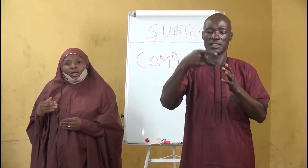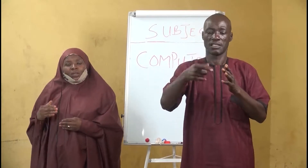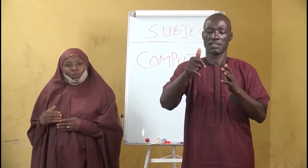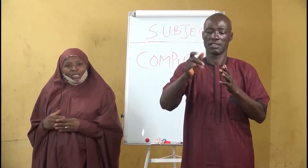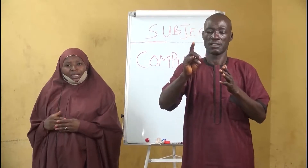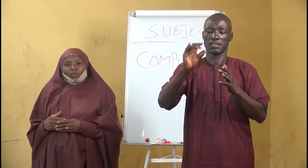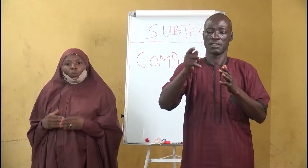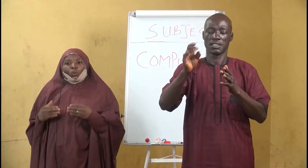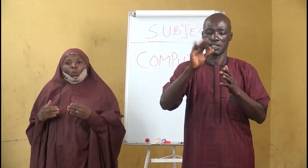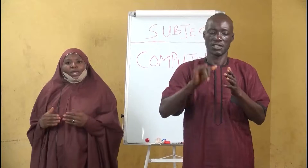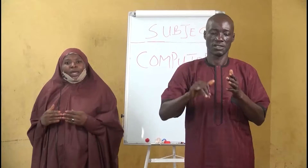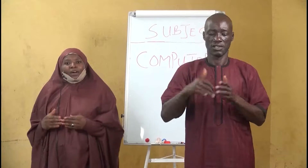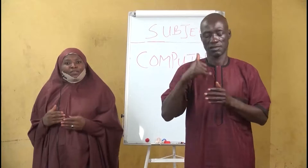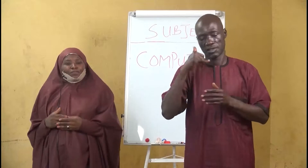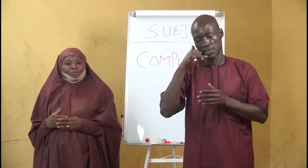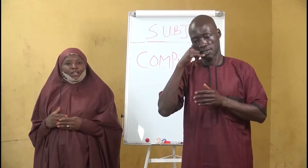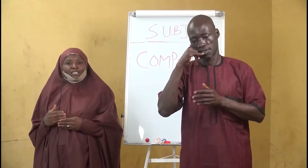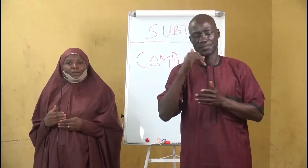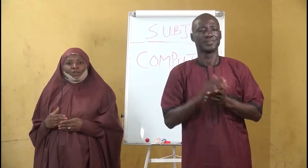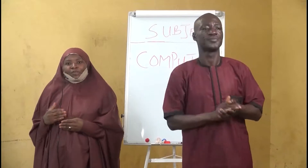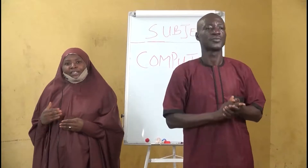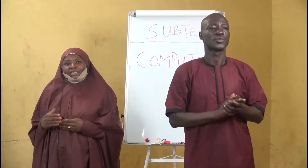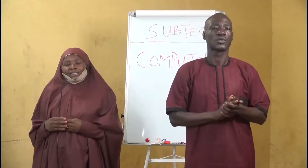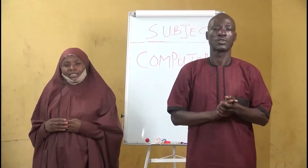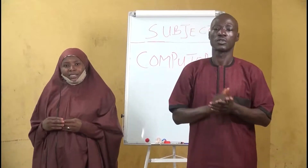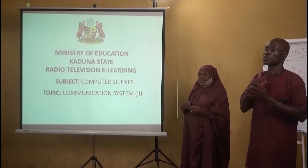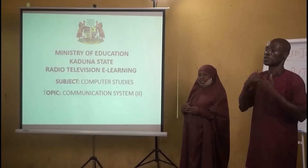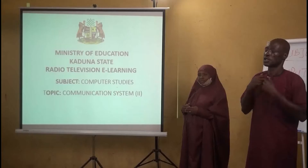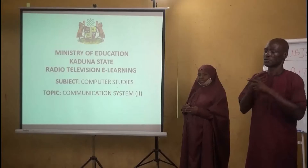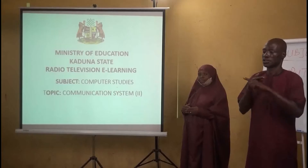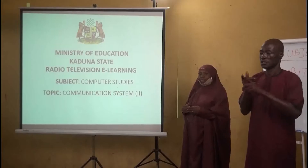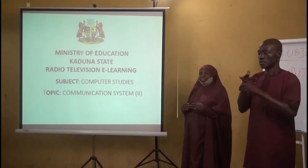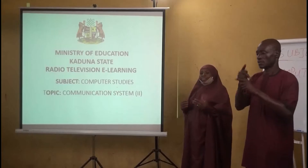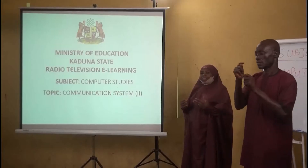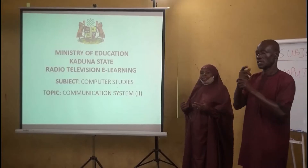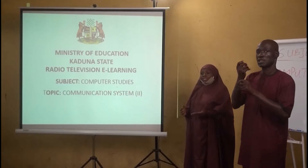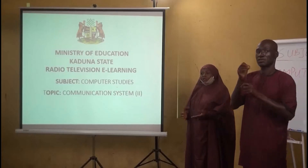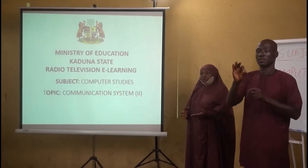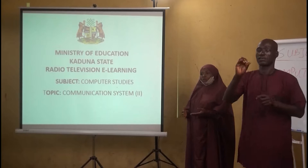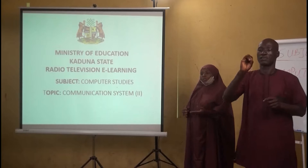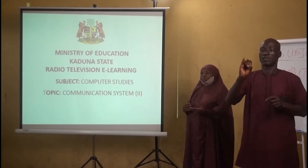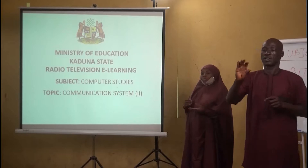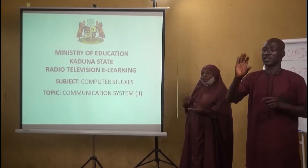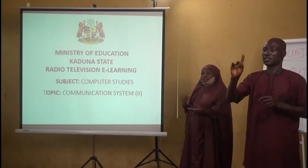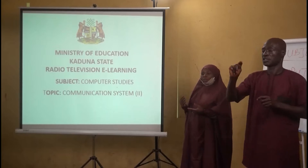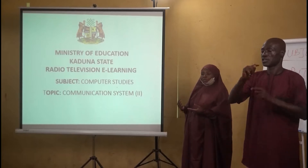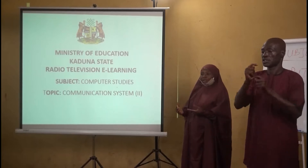And we said we have different types of ICT types. These include the